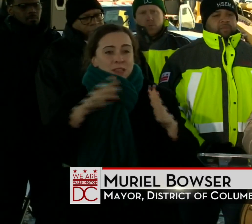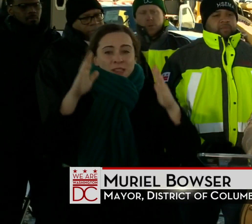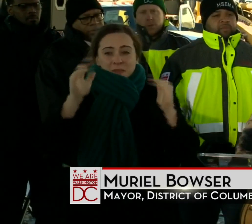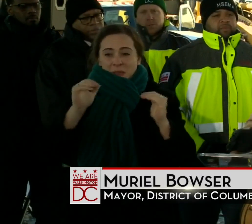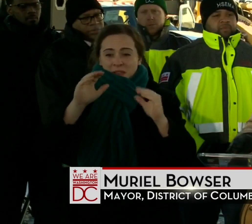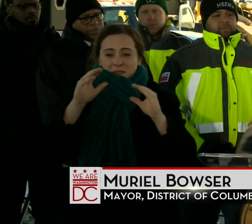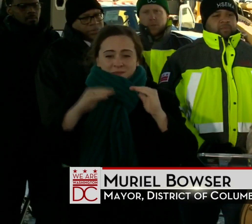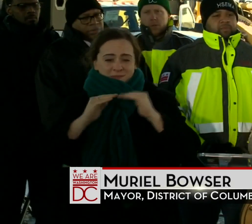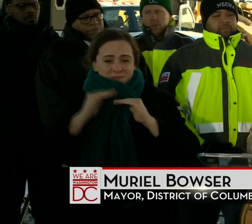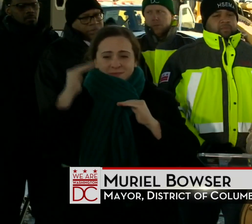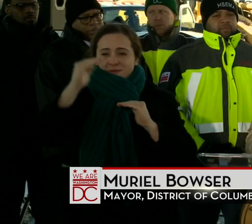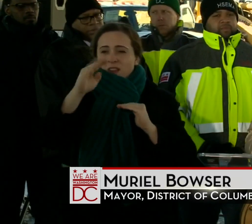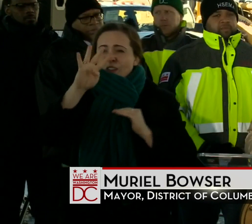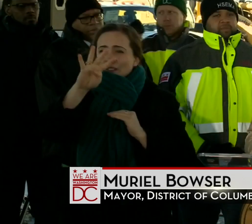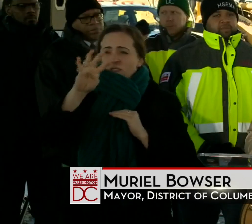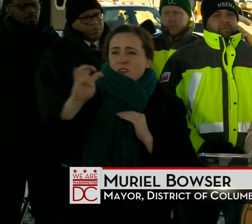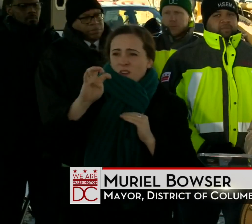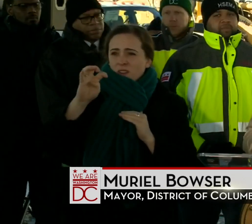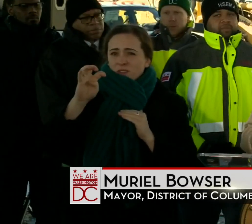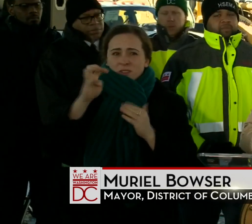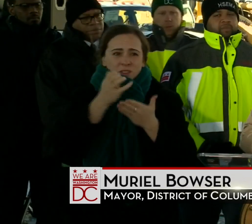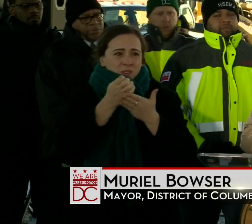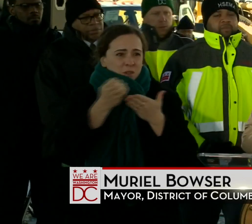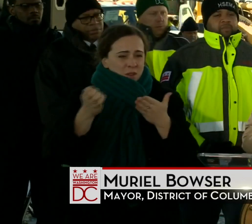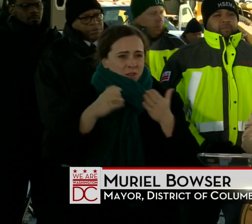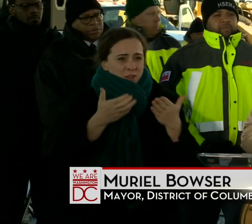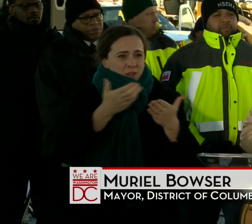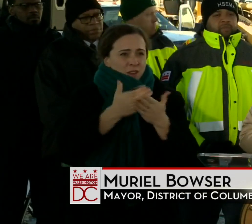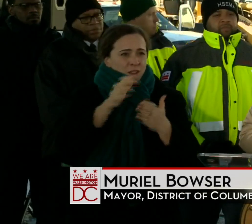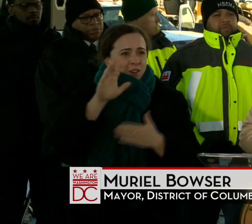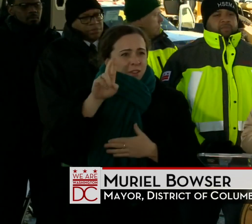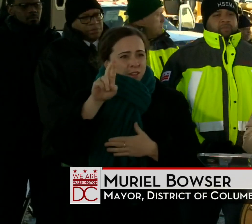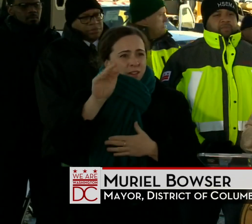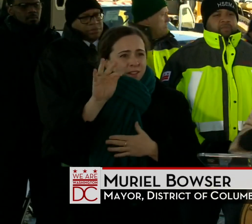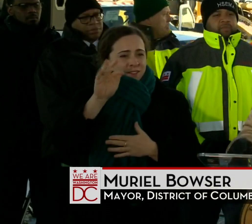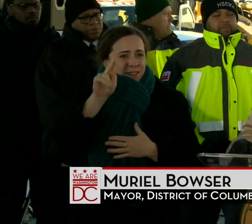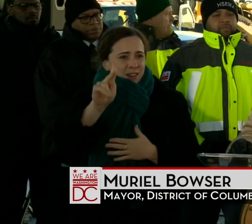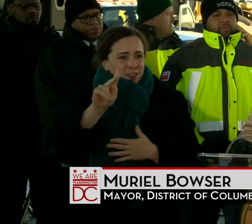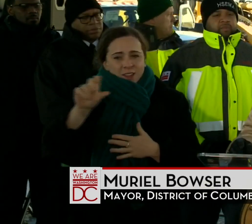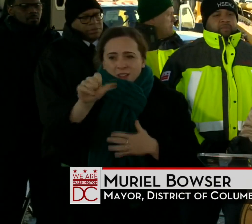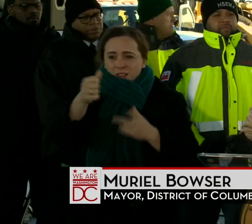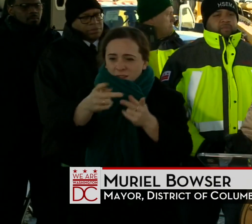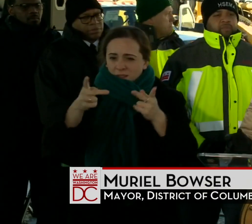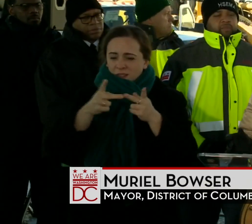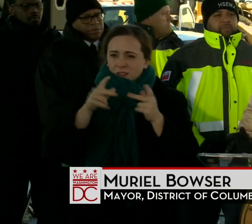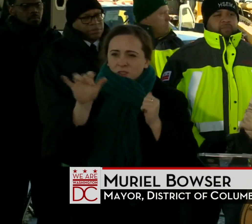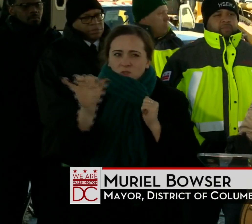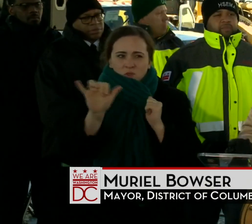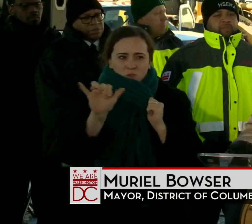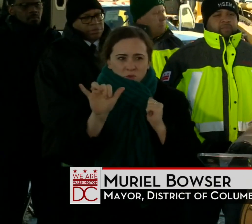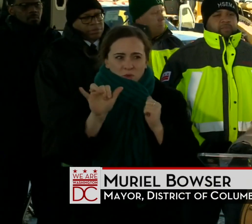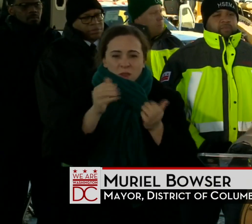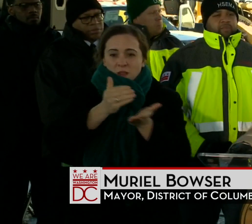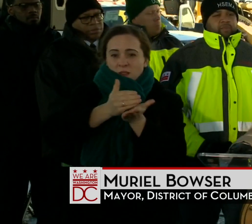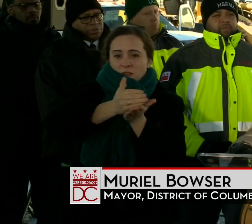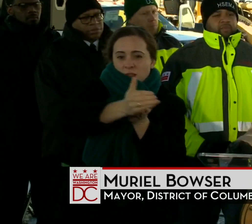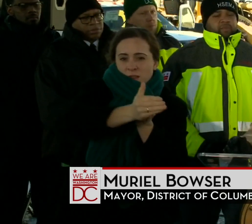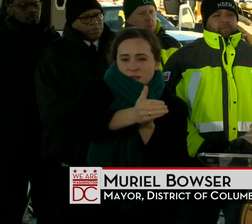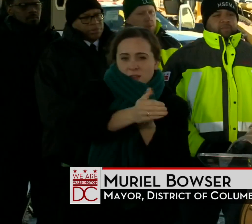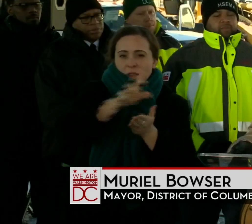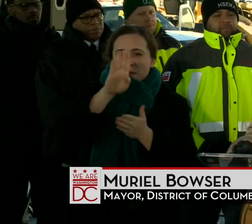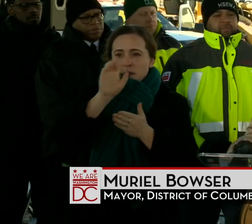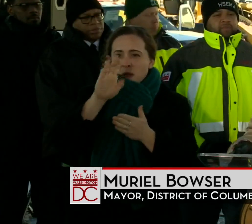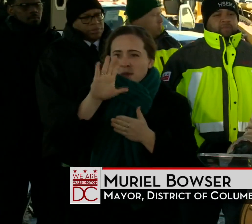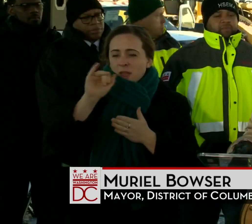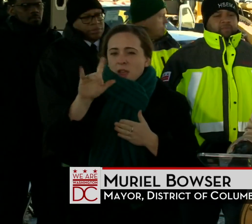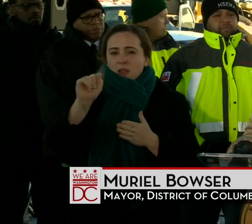400 pieces of equipment to arrive at RFK and other locations today, including plows,